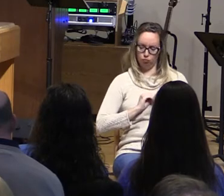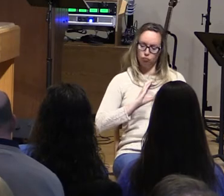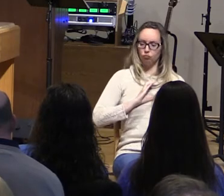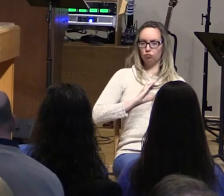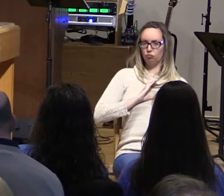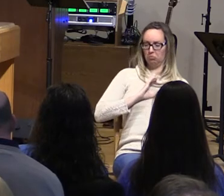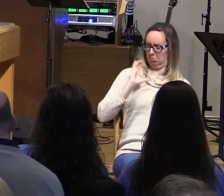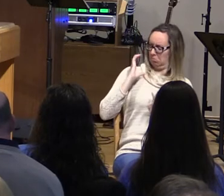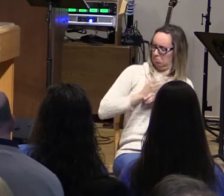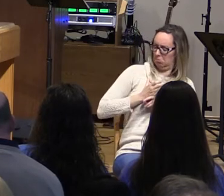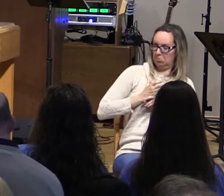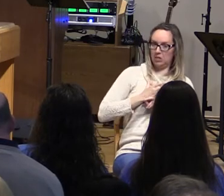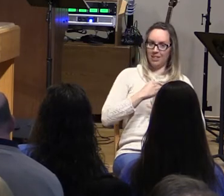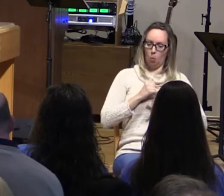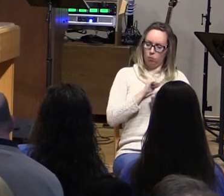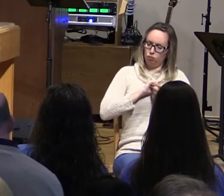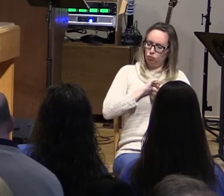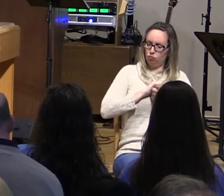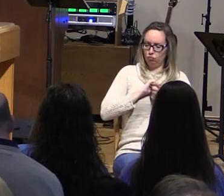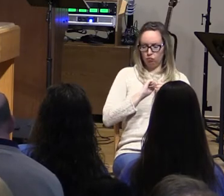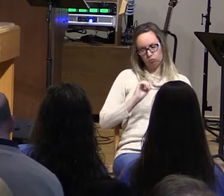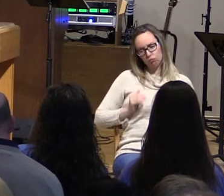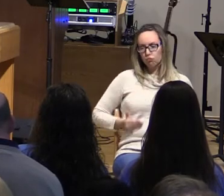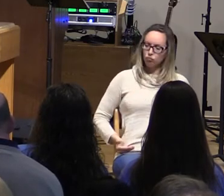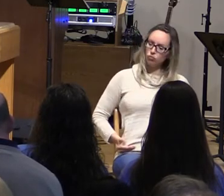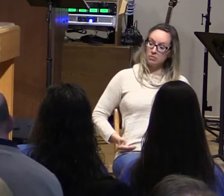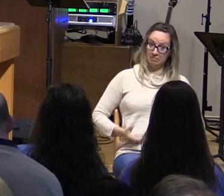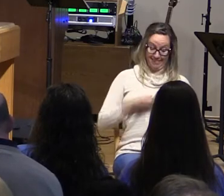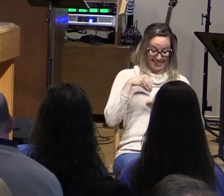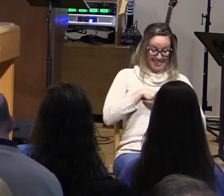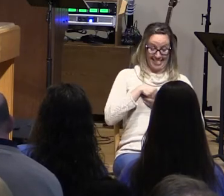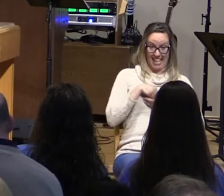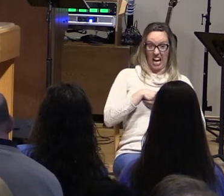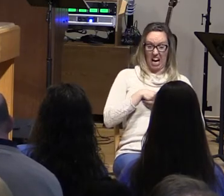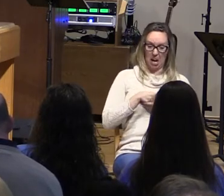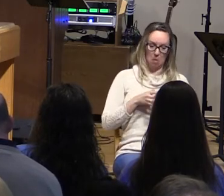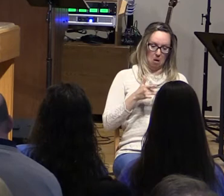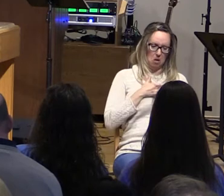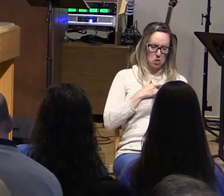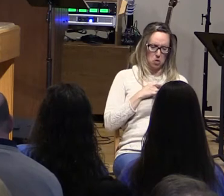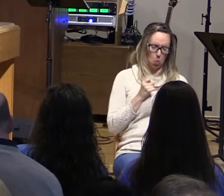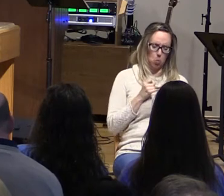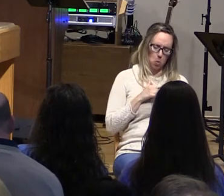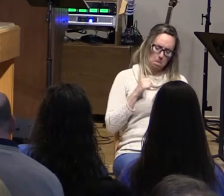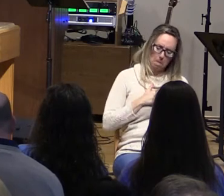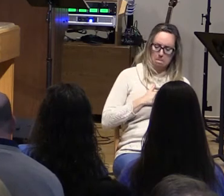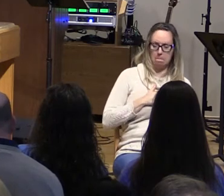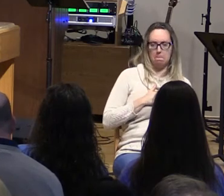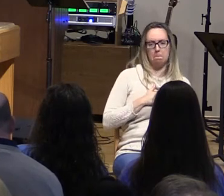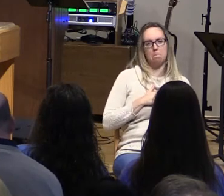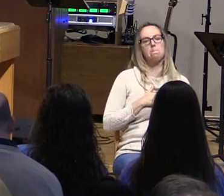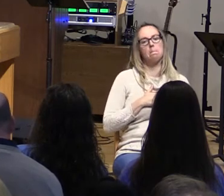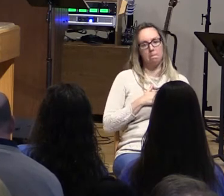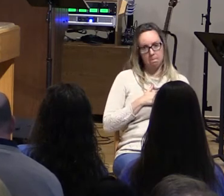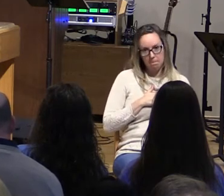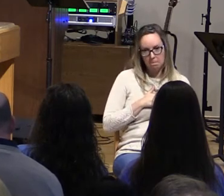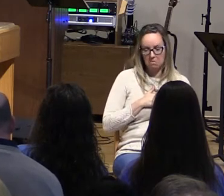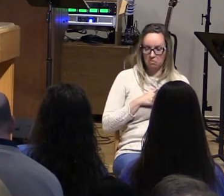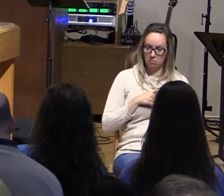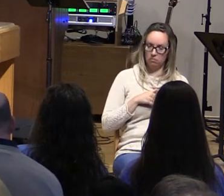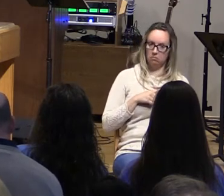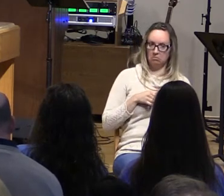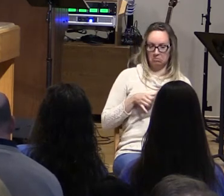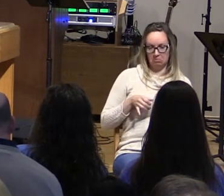outside, those whitewashed tombs. But on the inside, their hearts were cold and dead, and